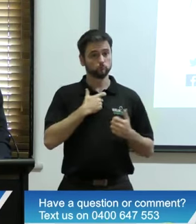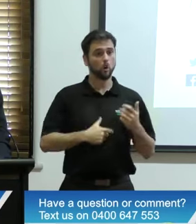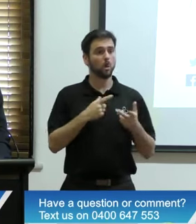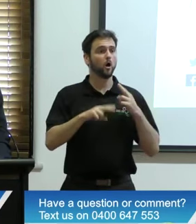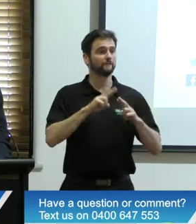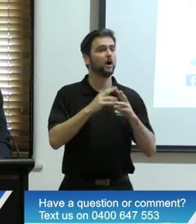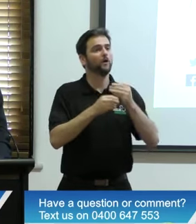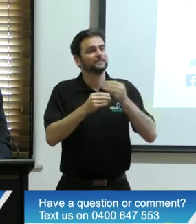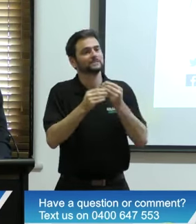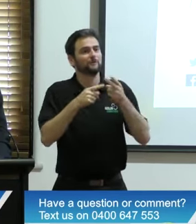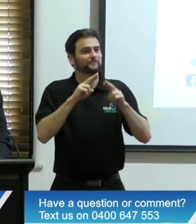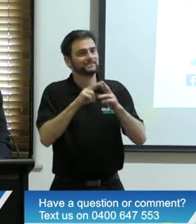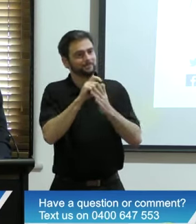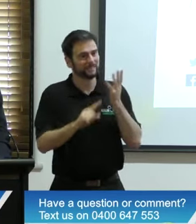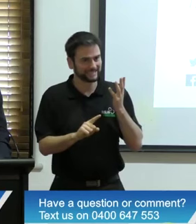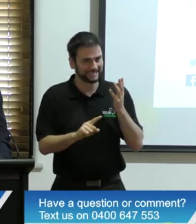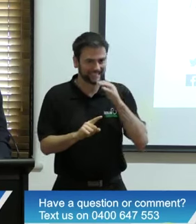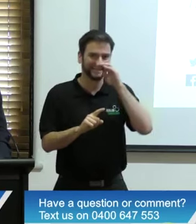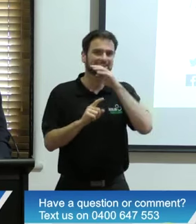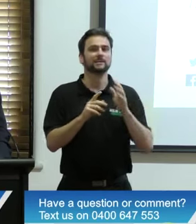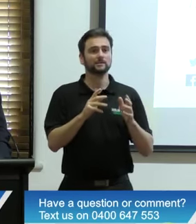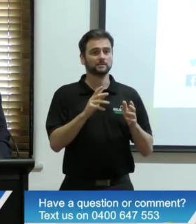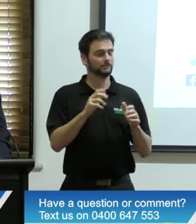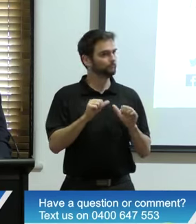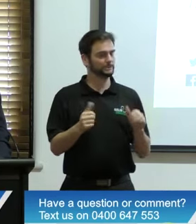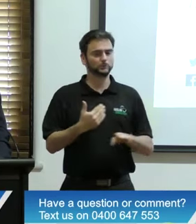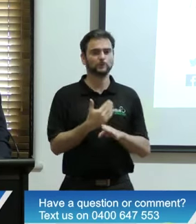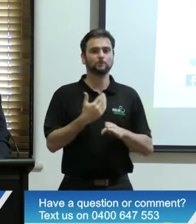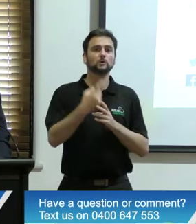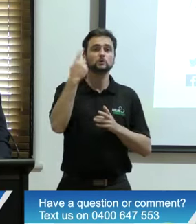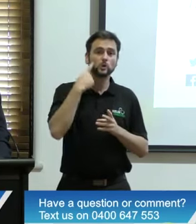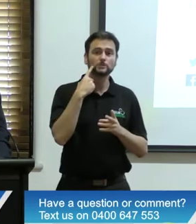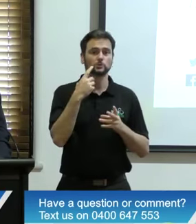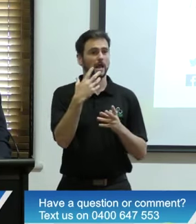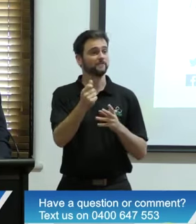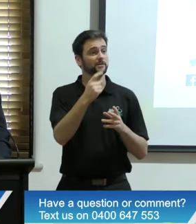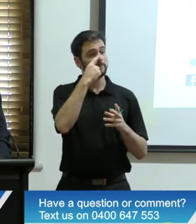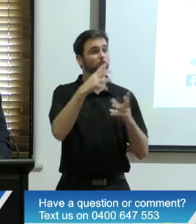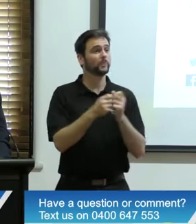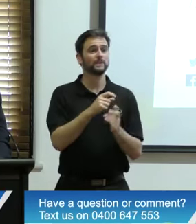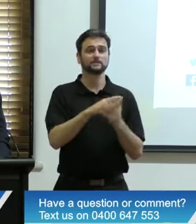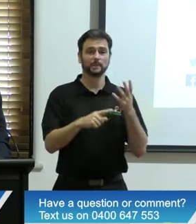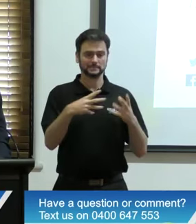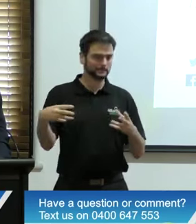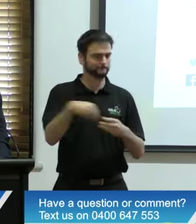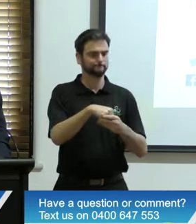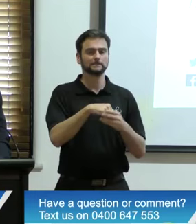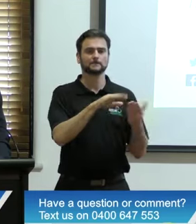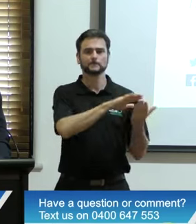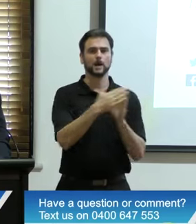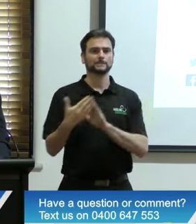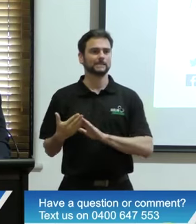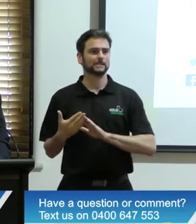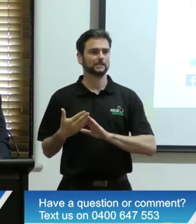job, is to try and make Victoria an inclusive society for people with a disability where they're valued and respected. And a